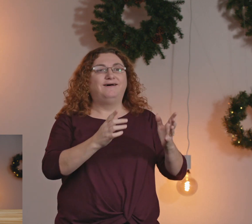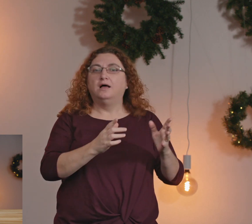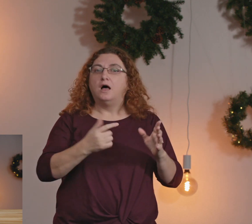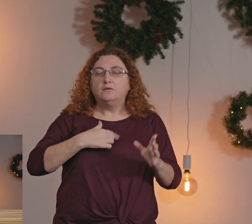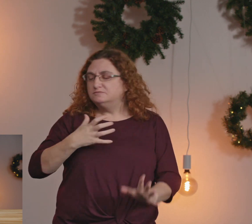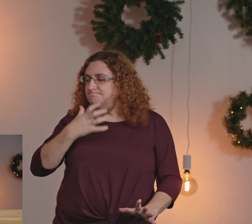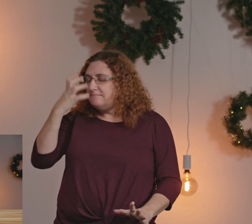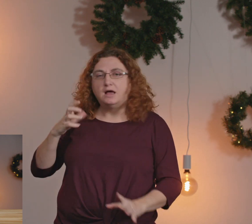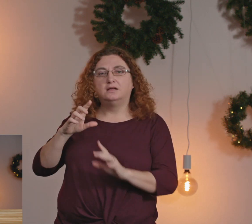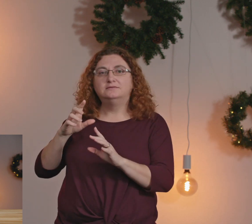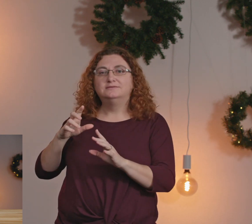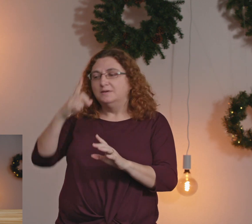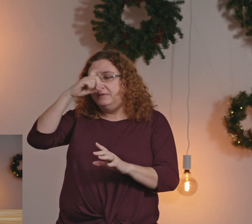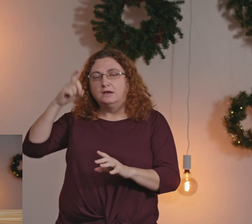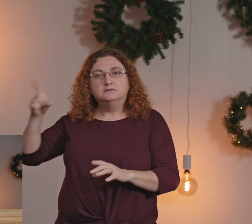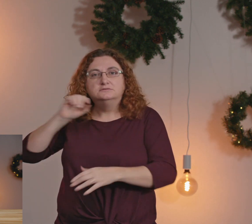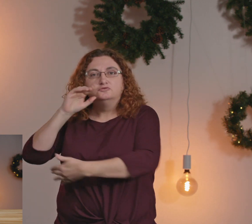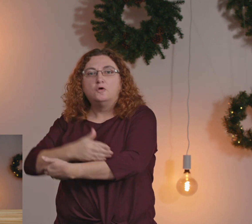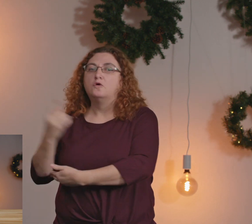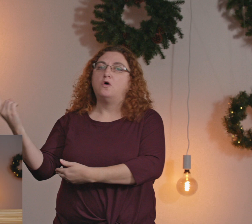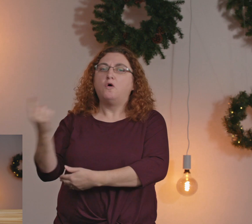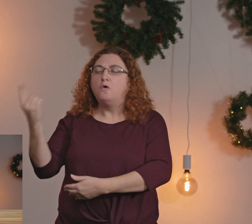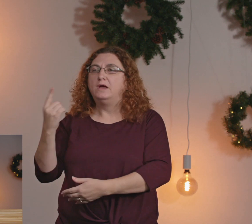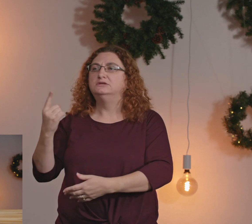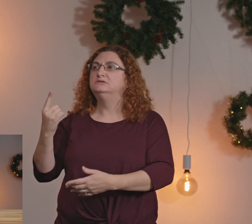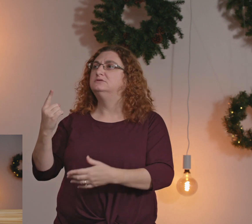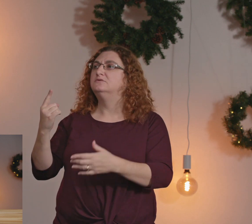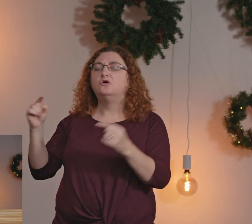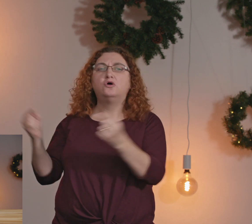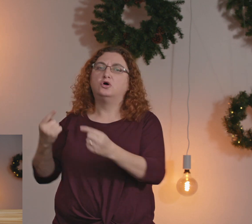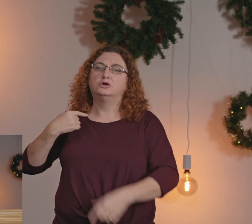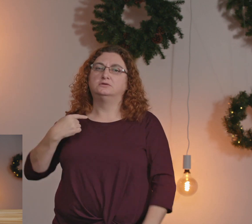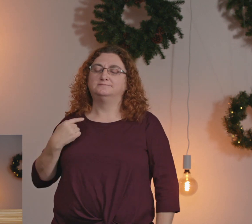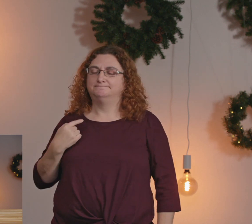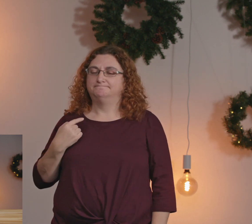she would manipulate us and twist the knife to hurt us. And yet,